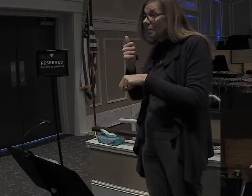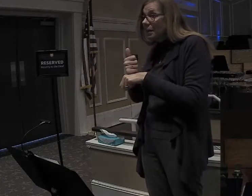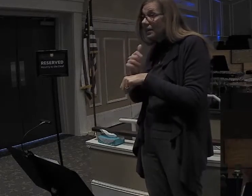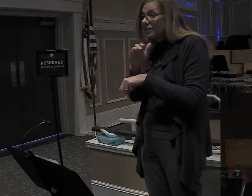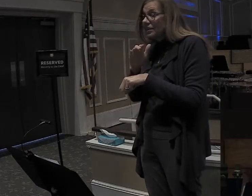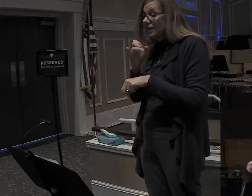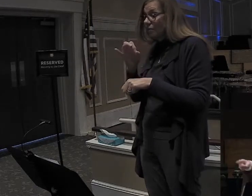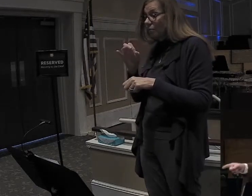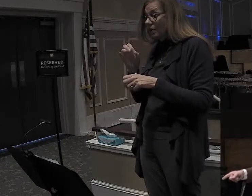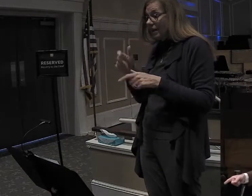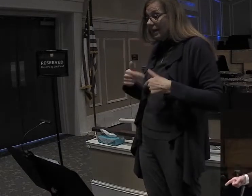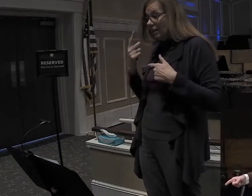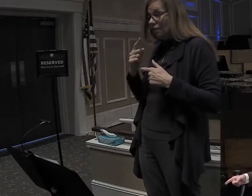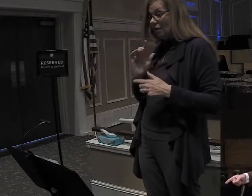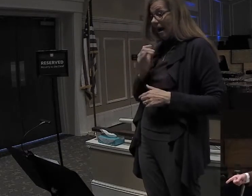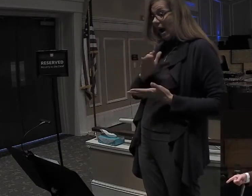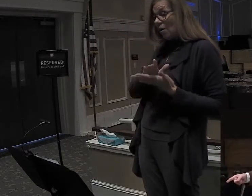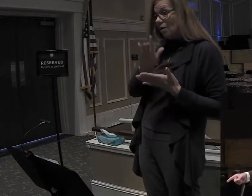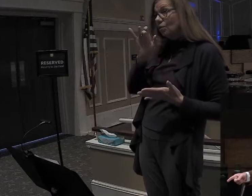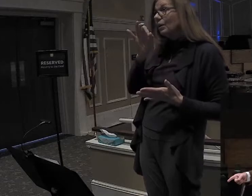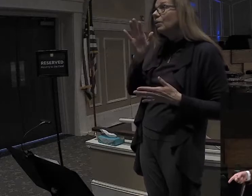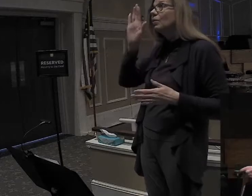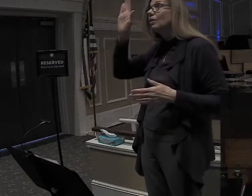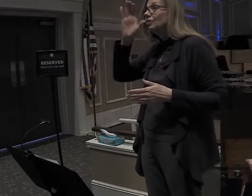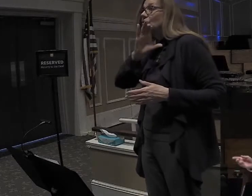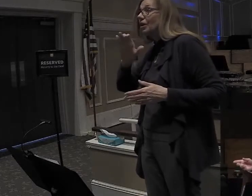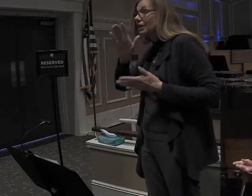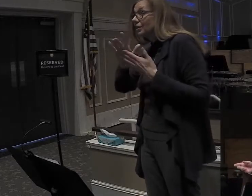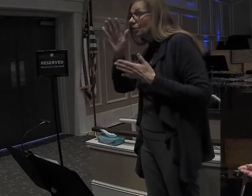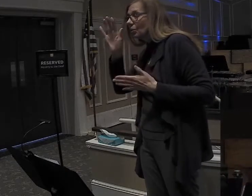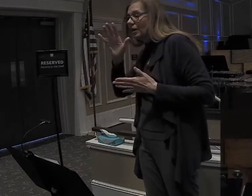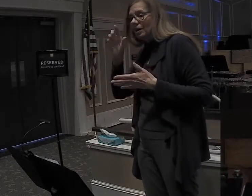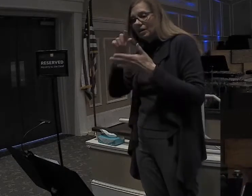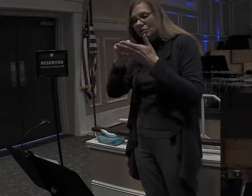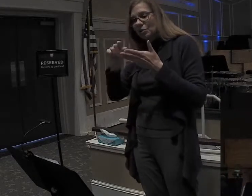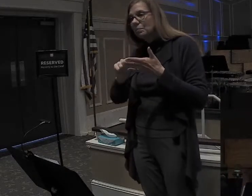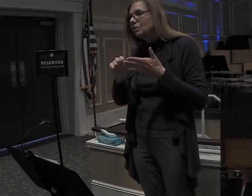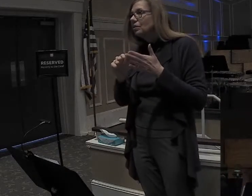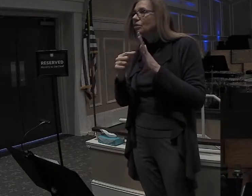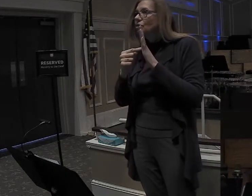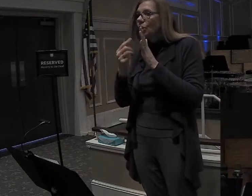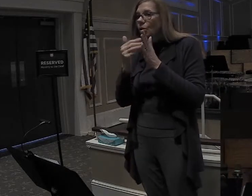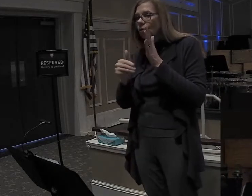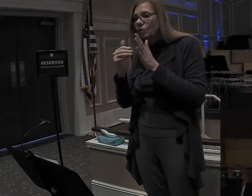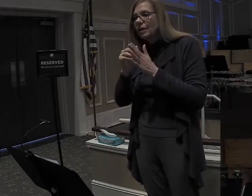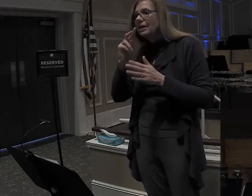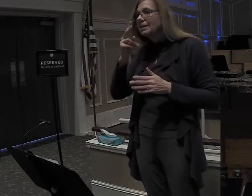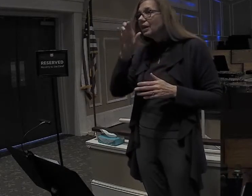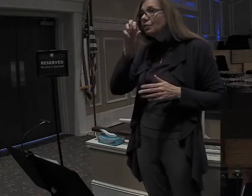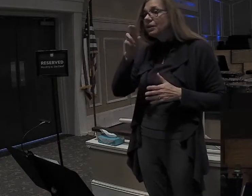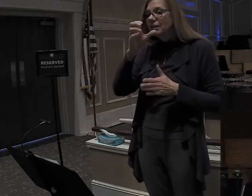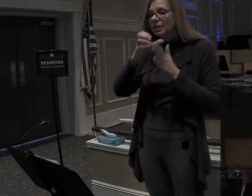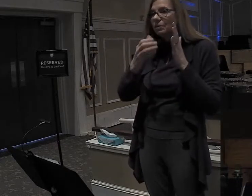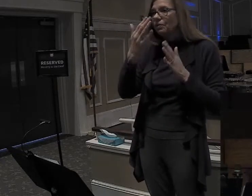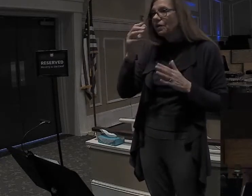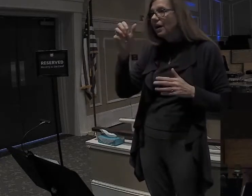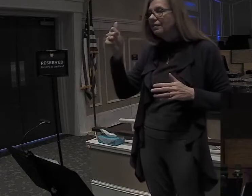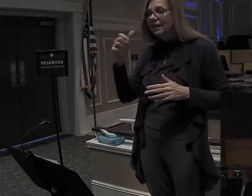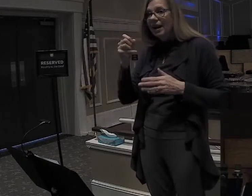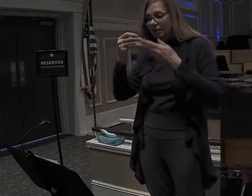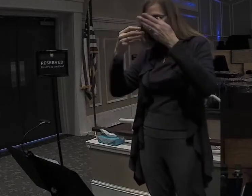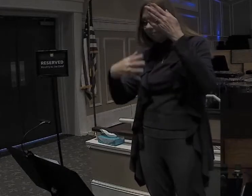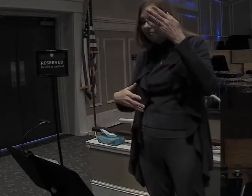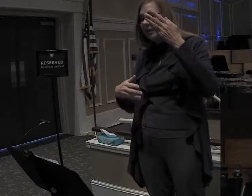live for our glory or the glory of Christ. Scripture is replete with these references. 2 Corinthians 5:10, I could give you five others,